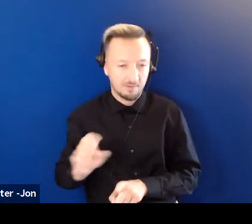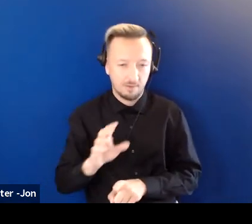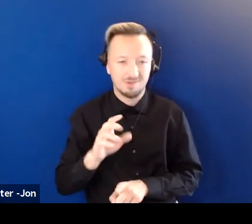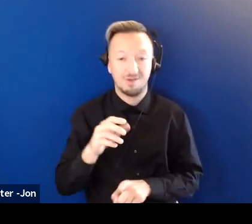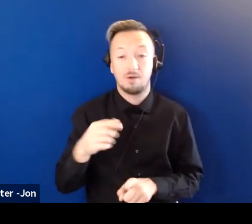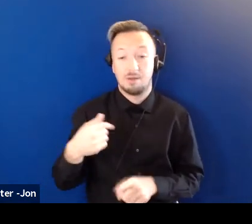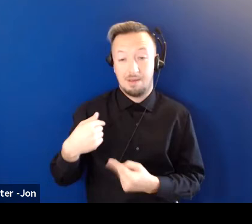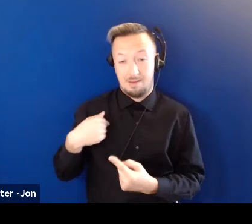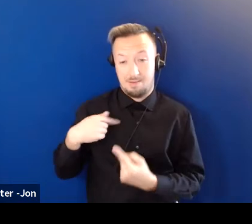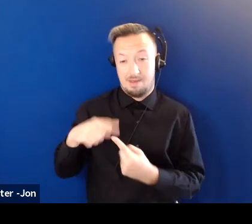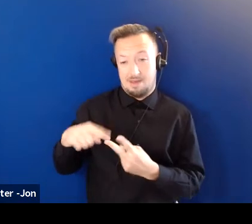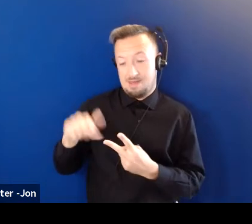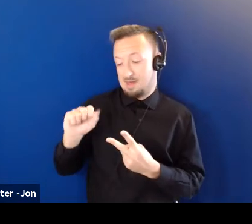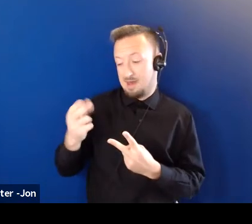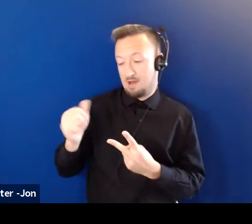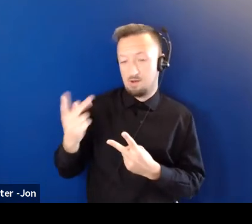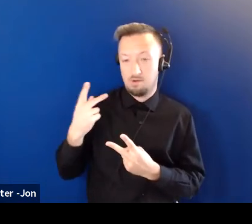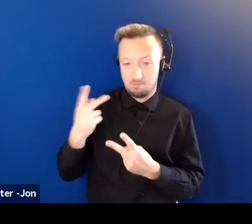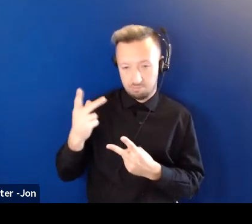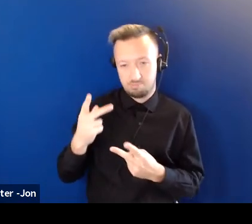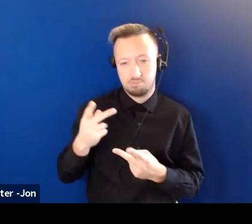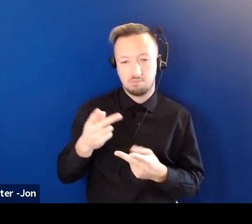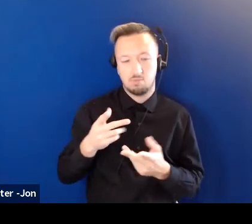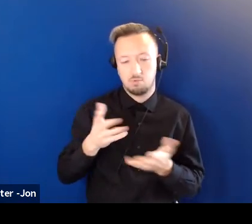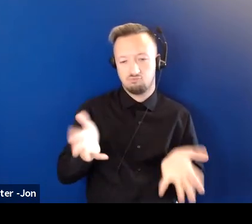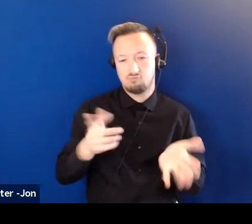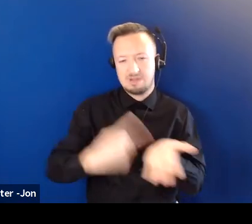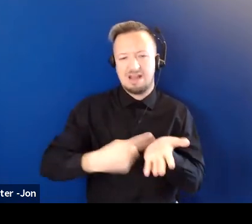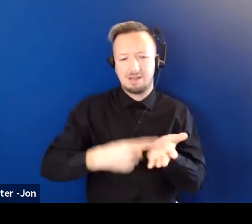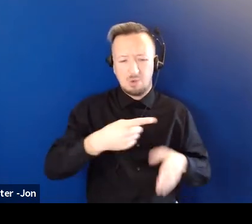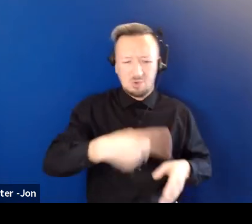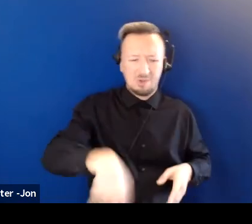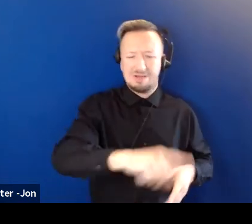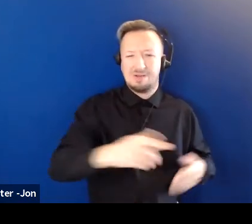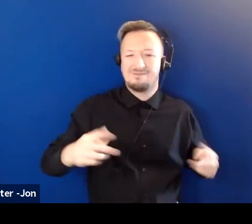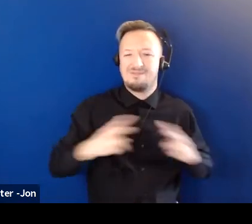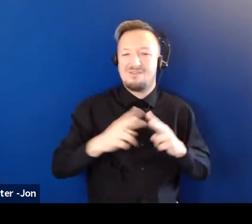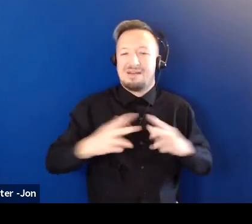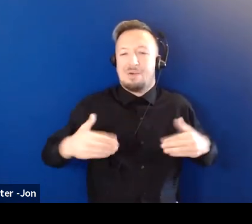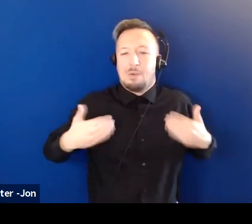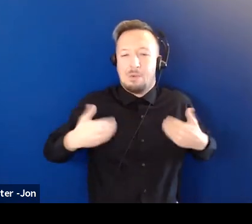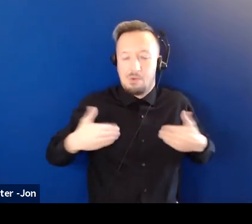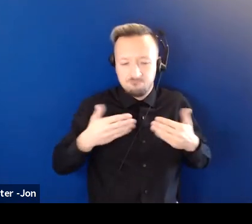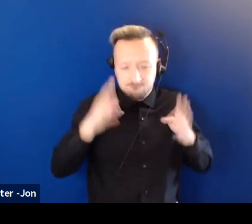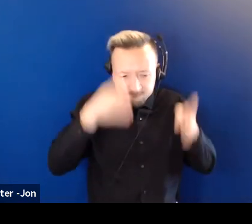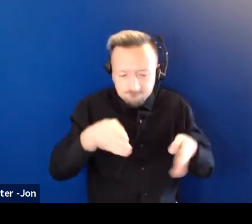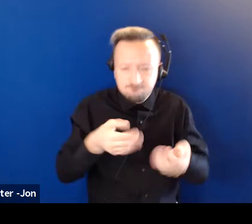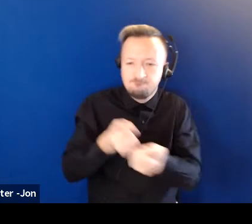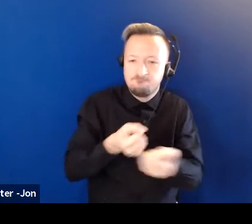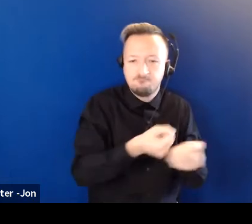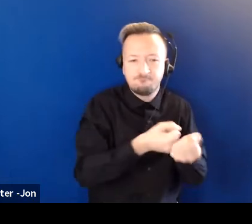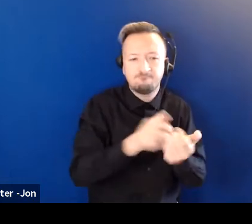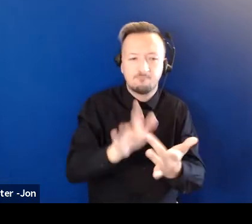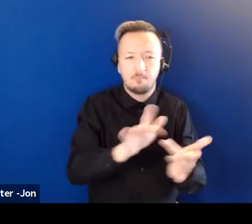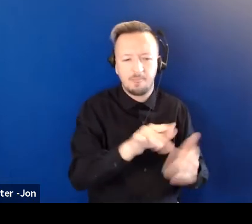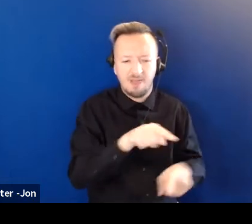chat through reaching and serving our youngest youth, and we'll talk about who exactly that is and